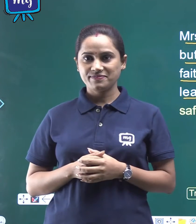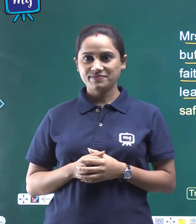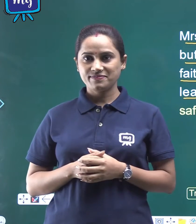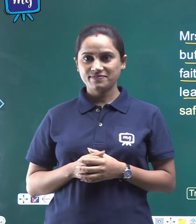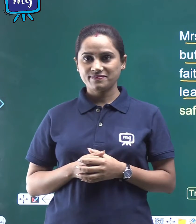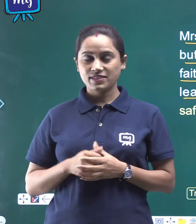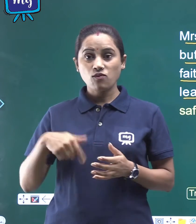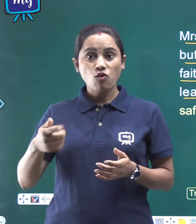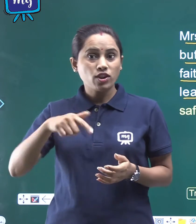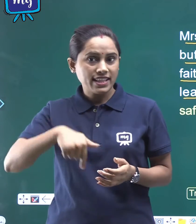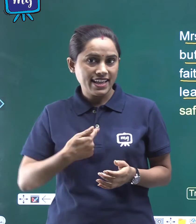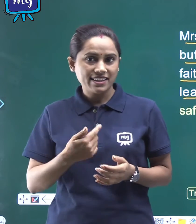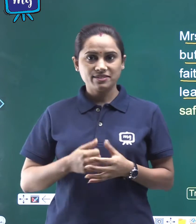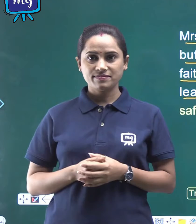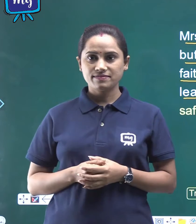for their